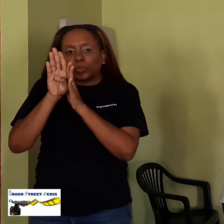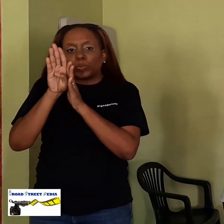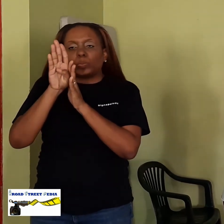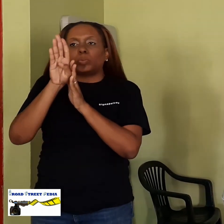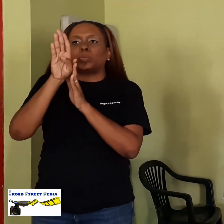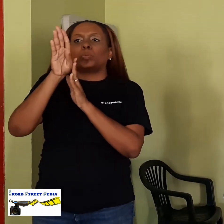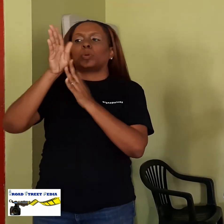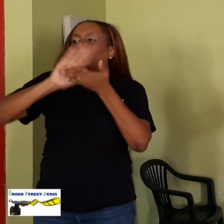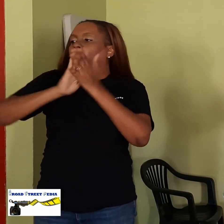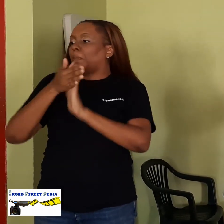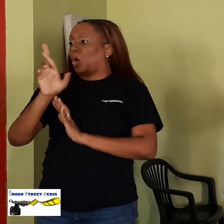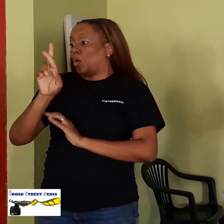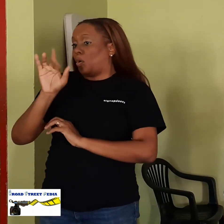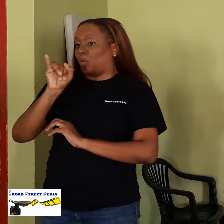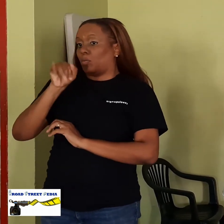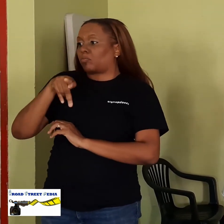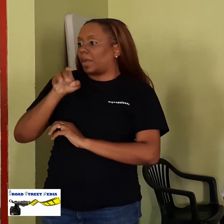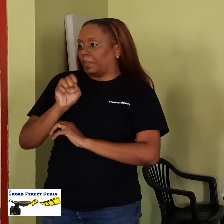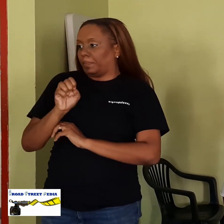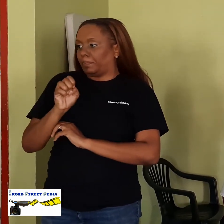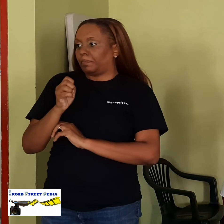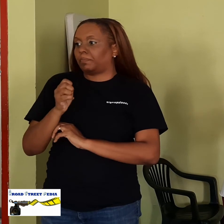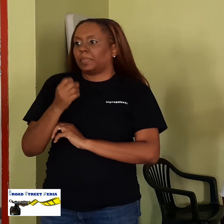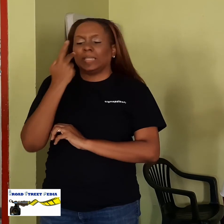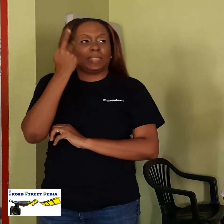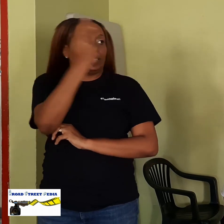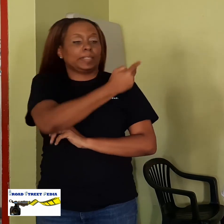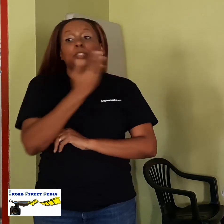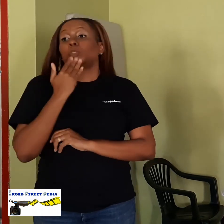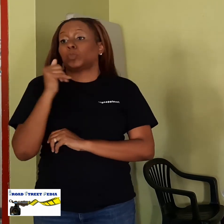of our crops. And here we have sweet peppers.